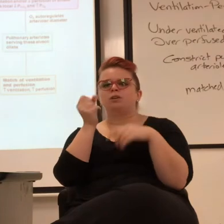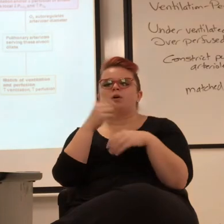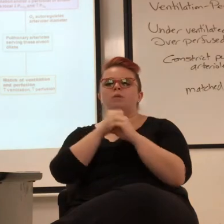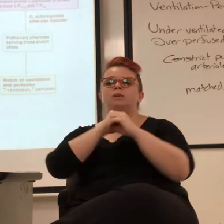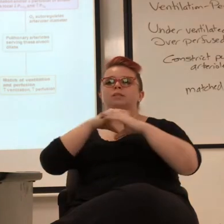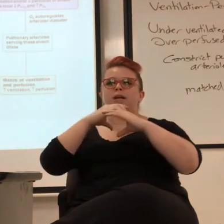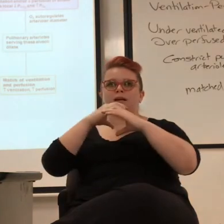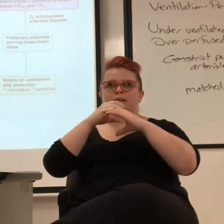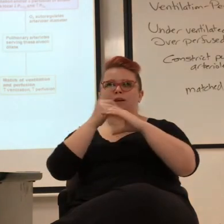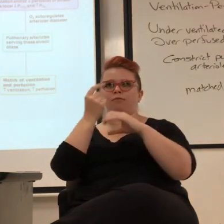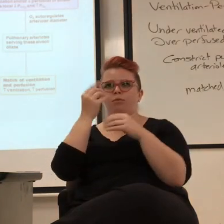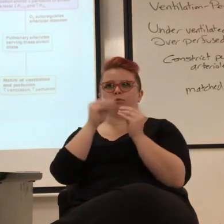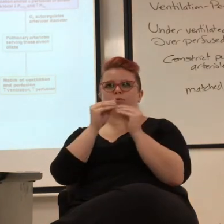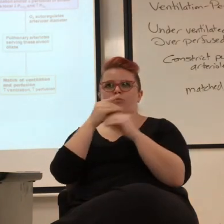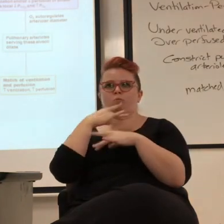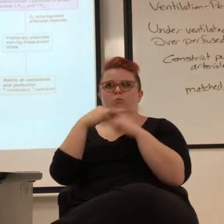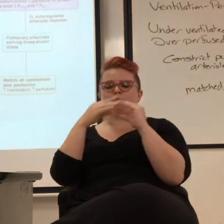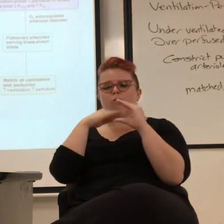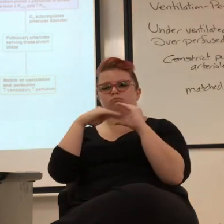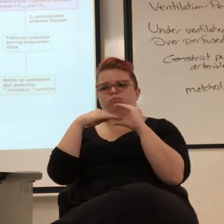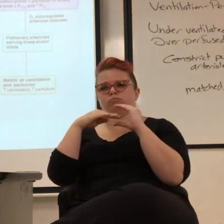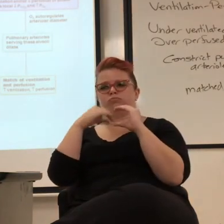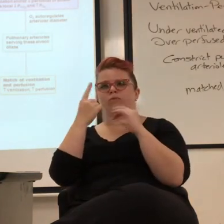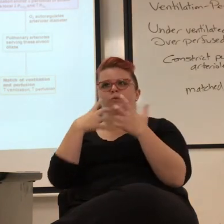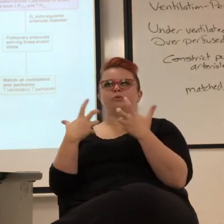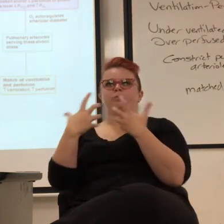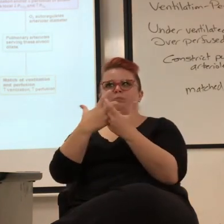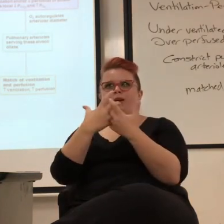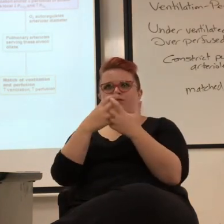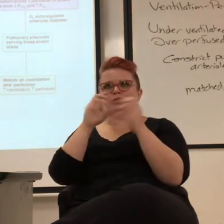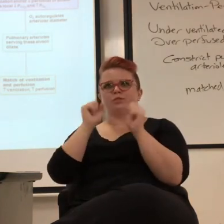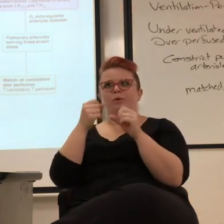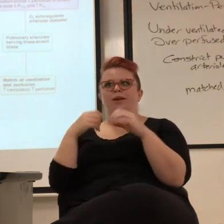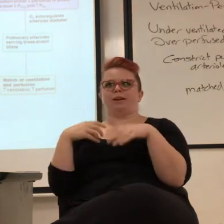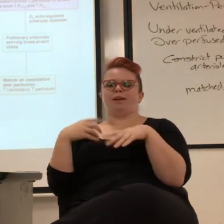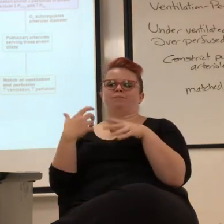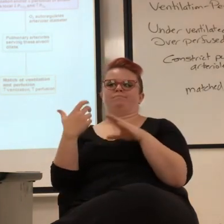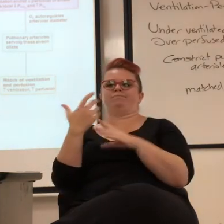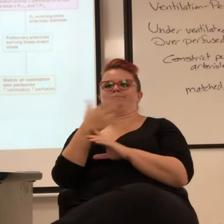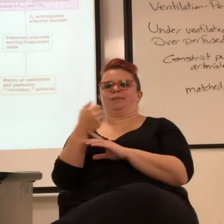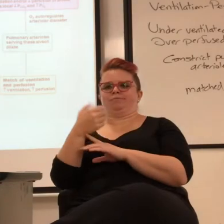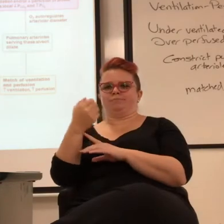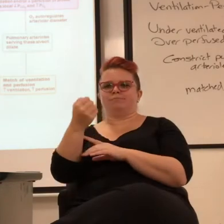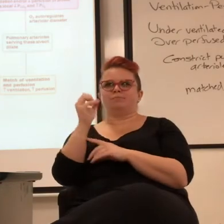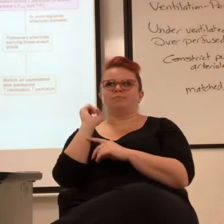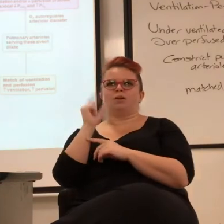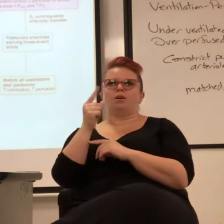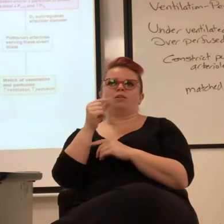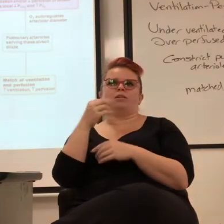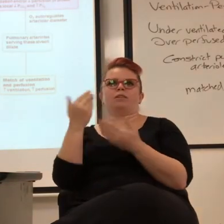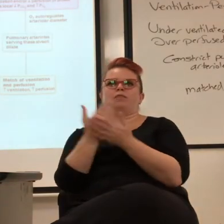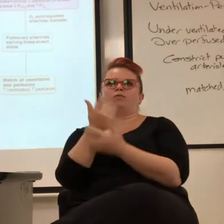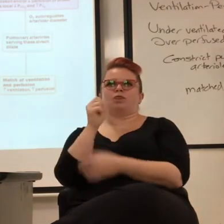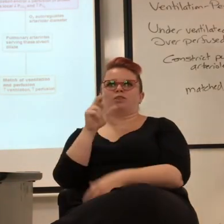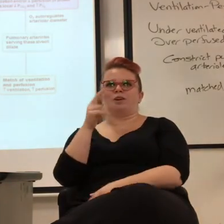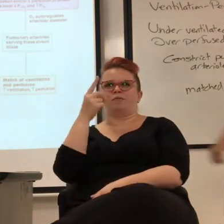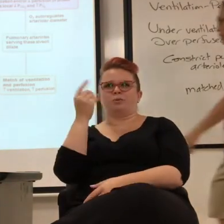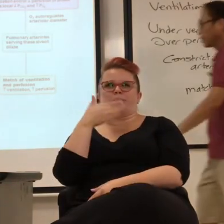so I can sufficiently take away all of that fresh air for better exchange, basically.